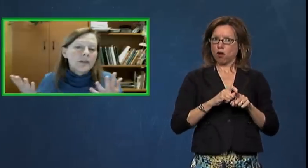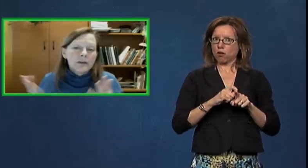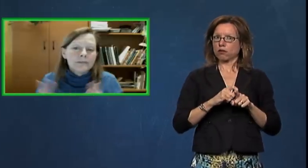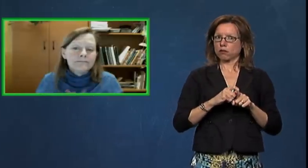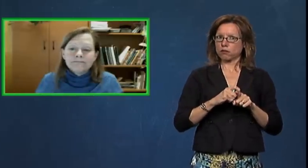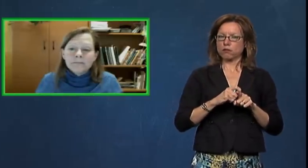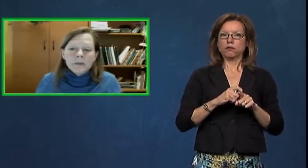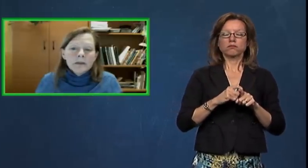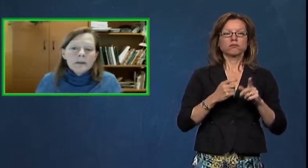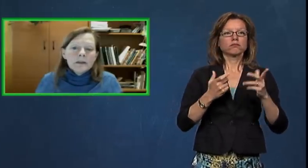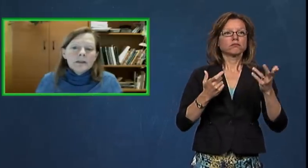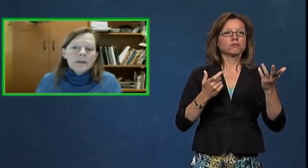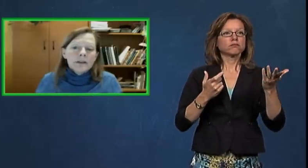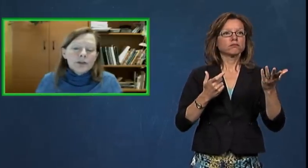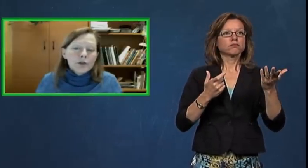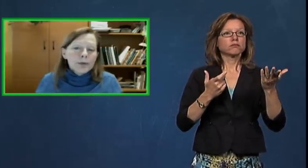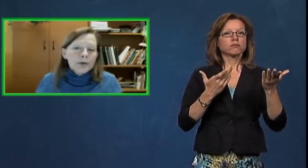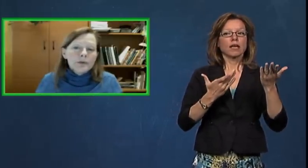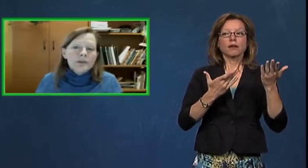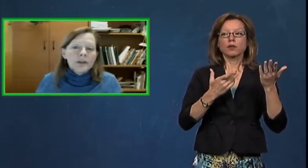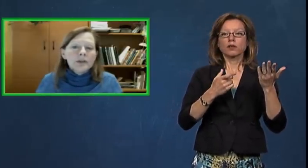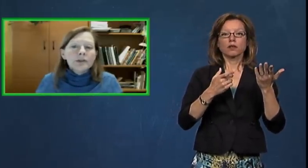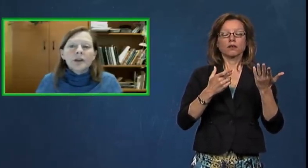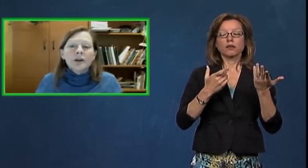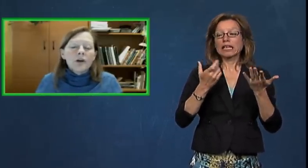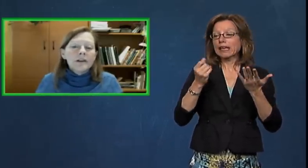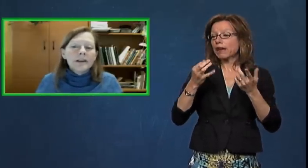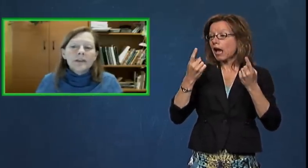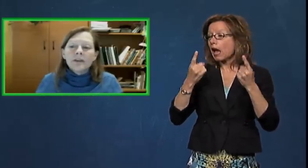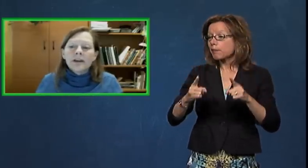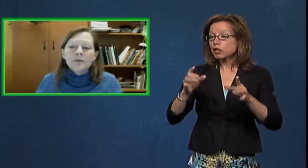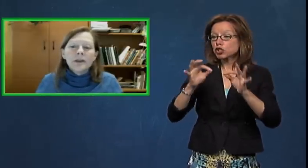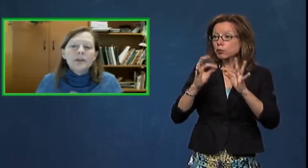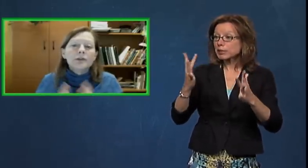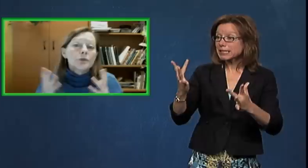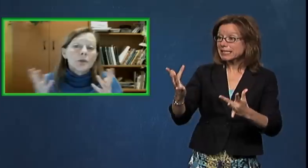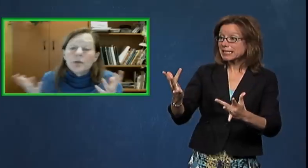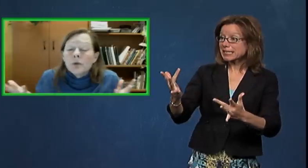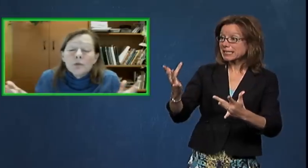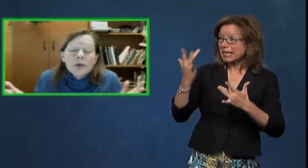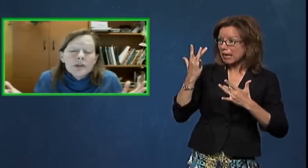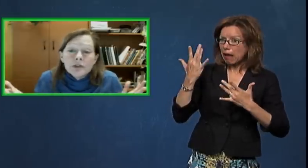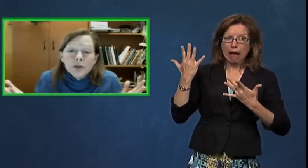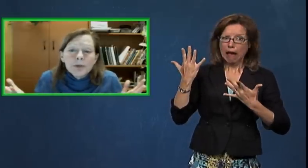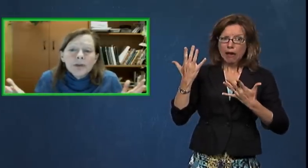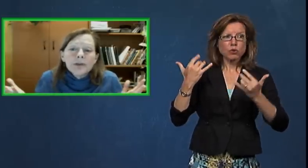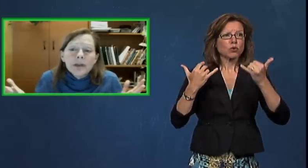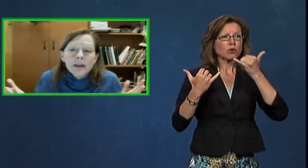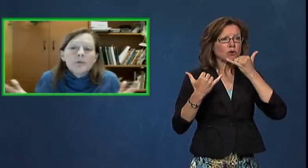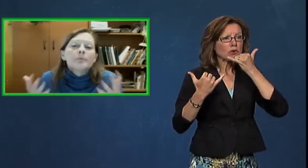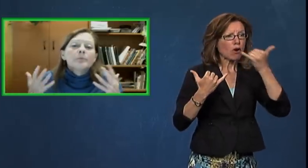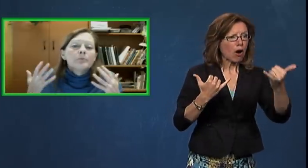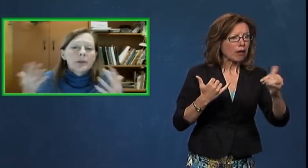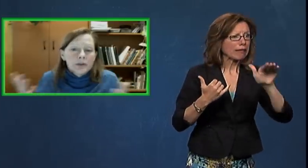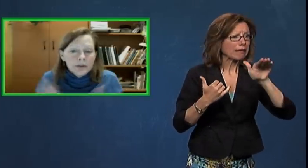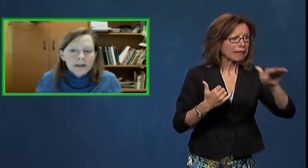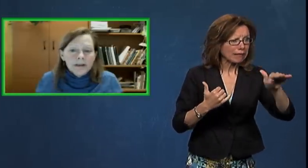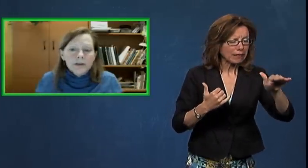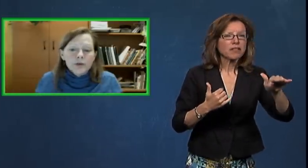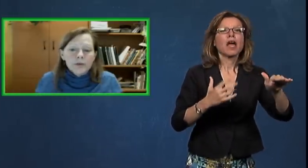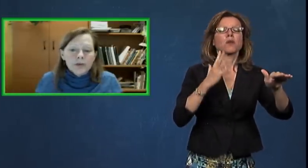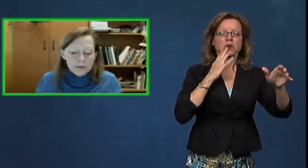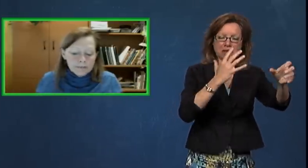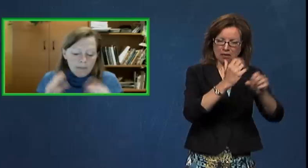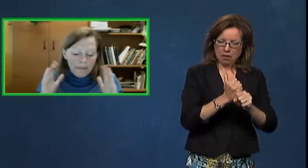have an interpreter who's ill, you can call in at the last minute. You don't know which interpreter you'll get, but you'll get